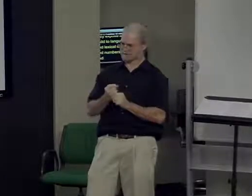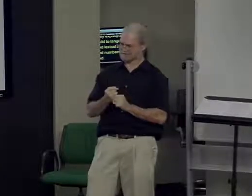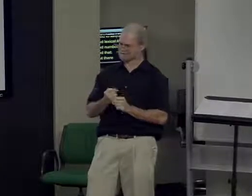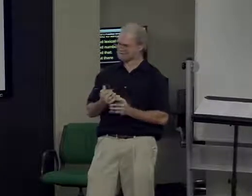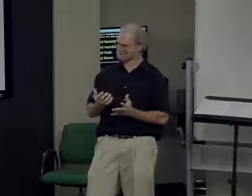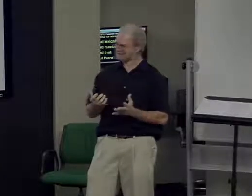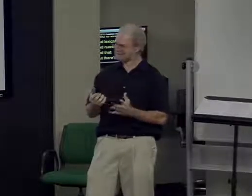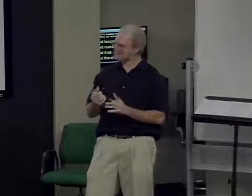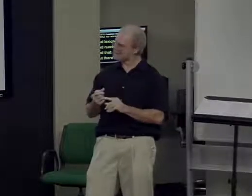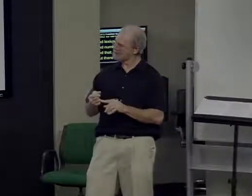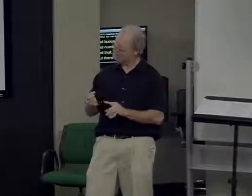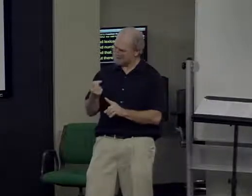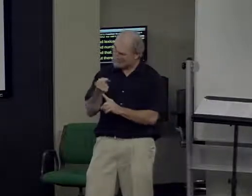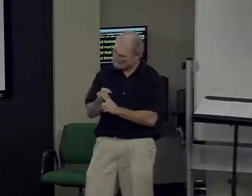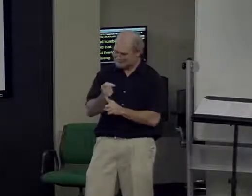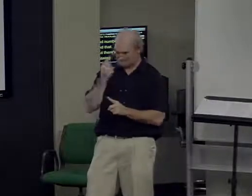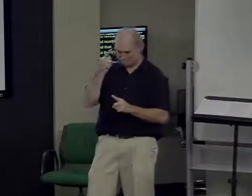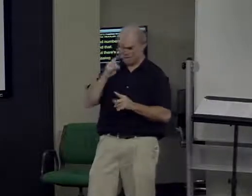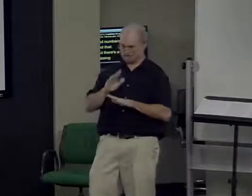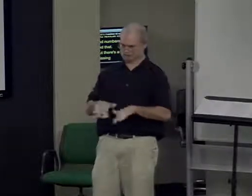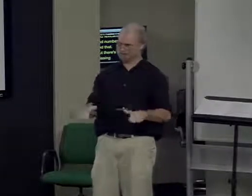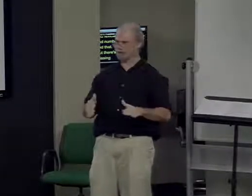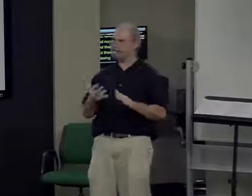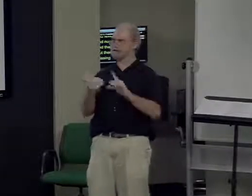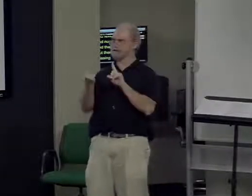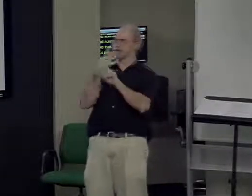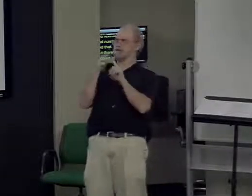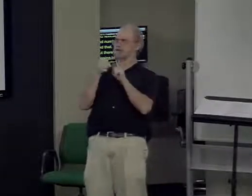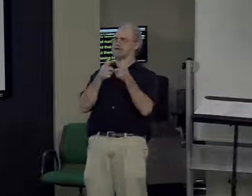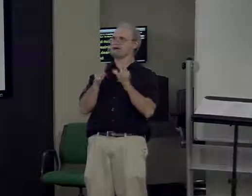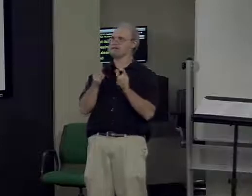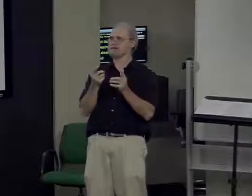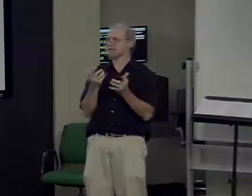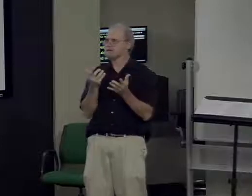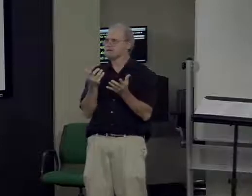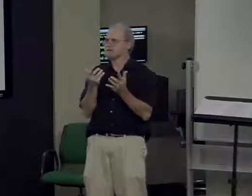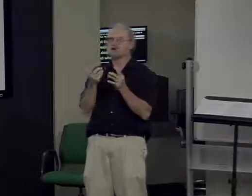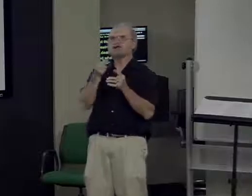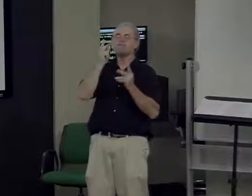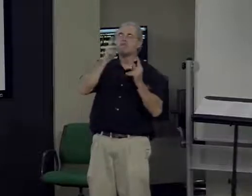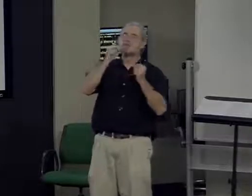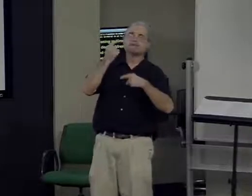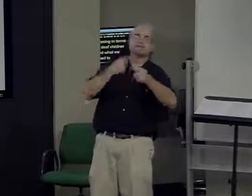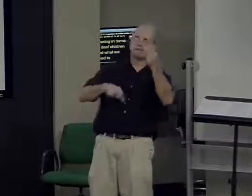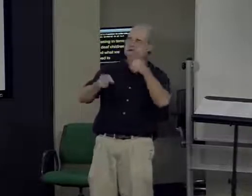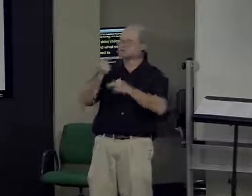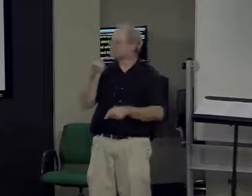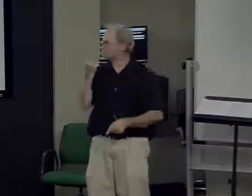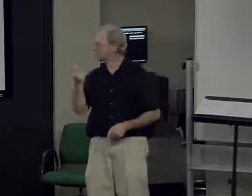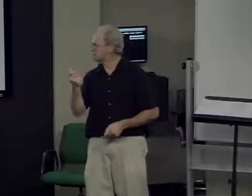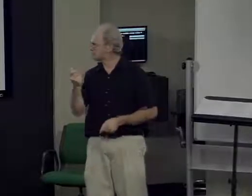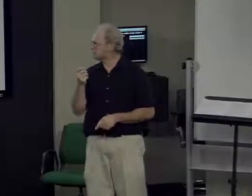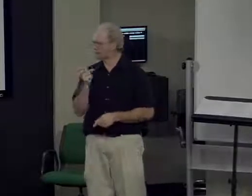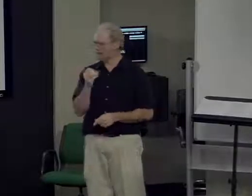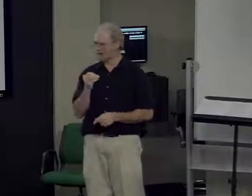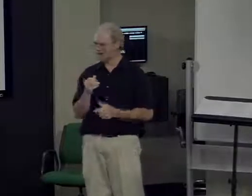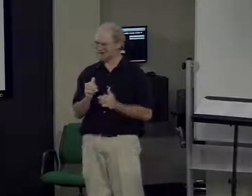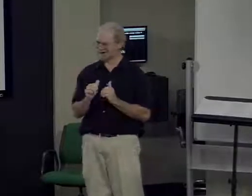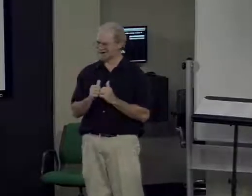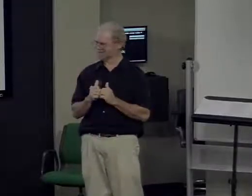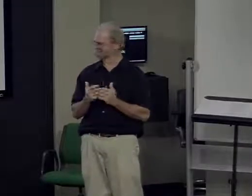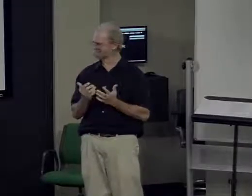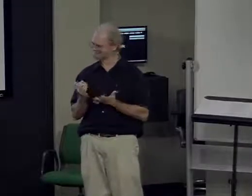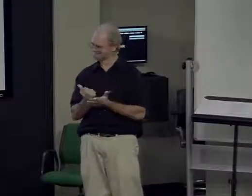think we need to talk to the public about that and the impact for deaf children that that implies. And exposing them to language could be in sign language